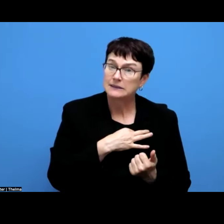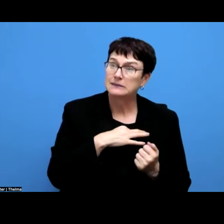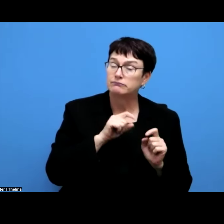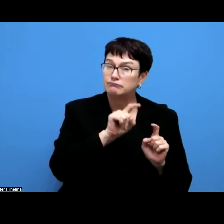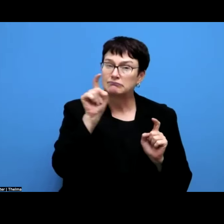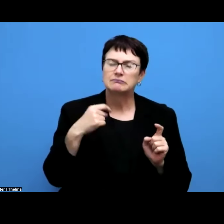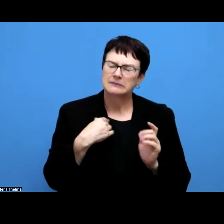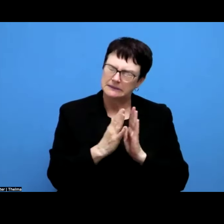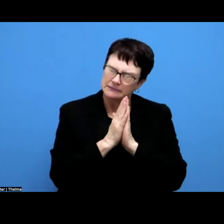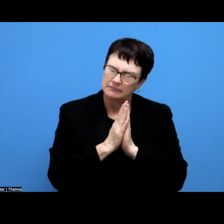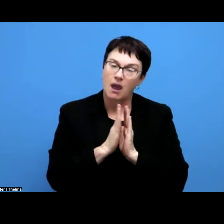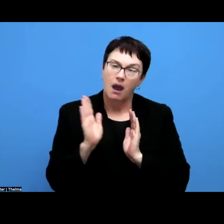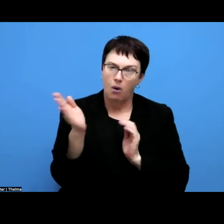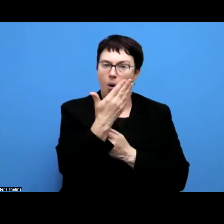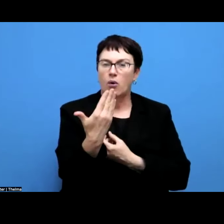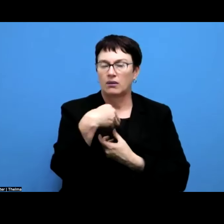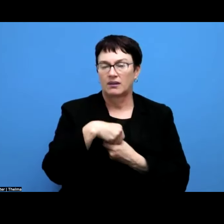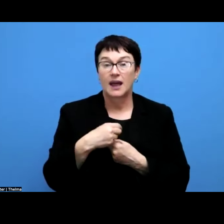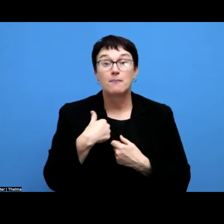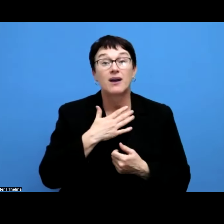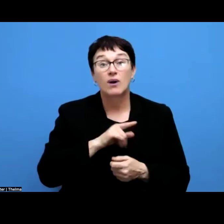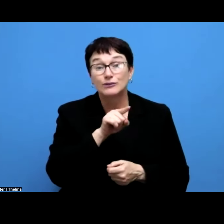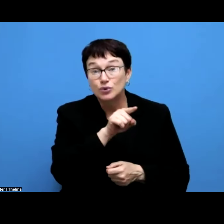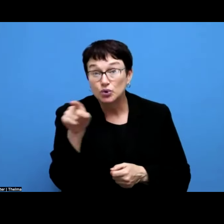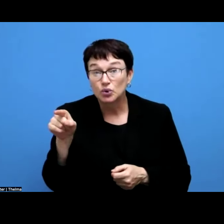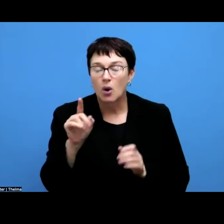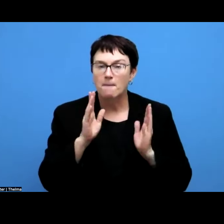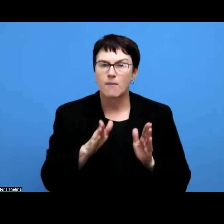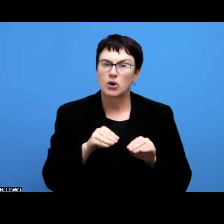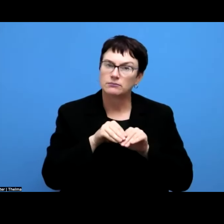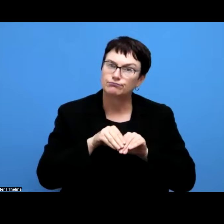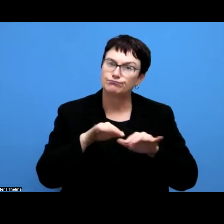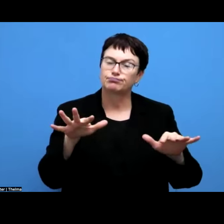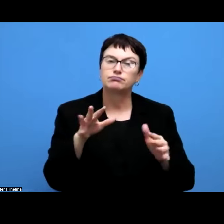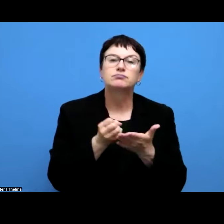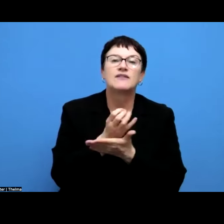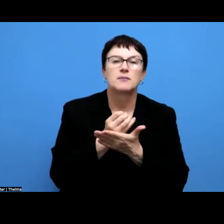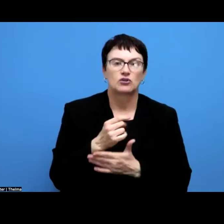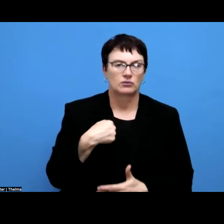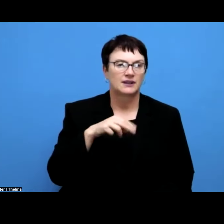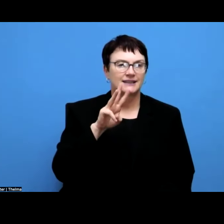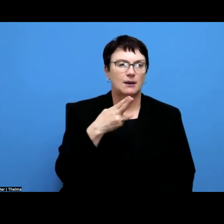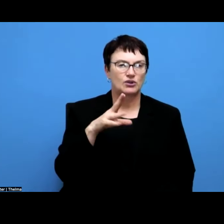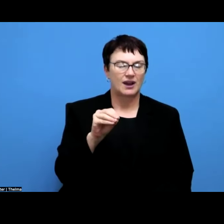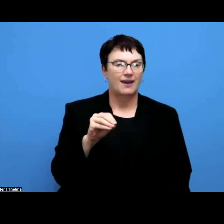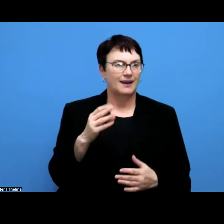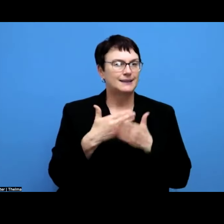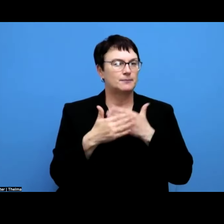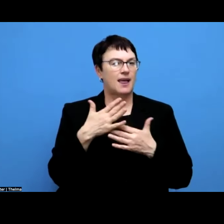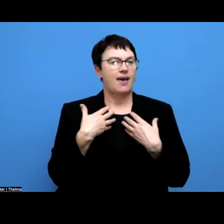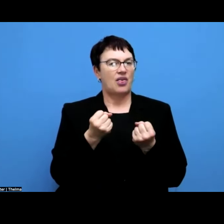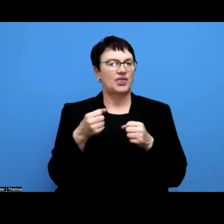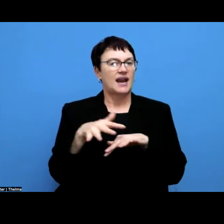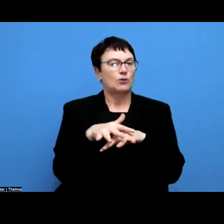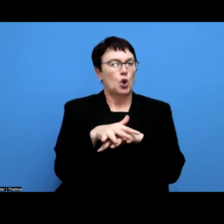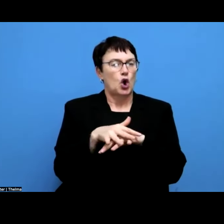word about the Disability Health Equity Network, the WHO Disability Health Equity Network, as a key platform to ensure